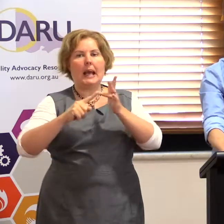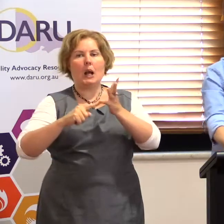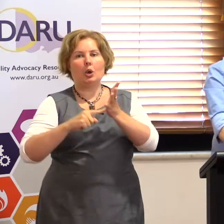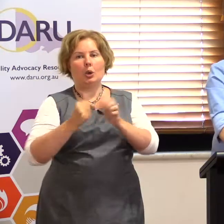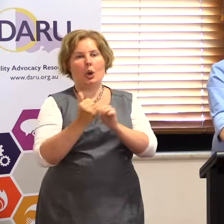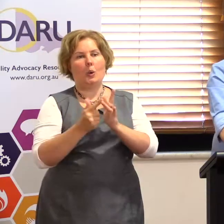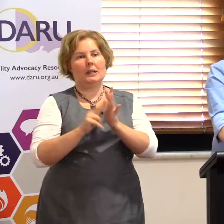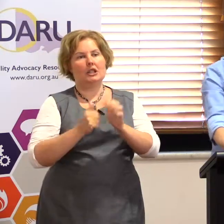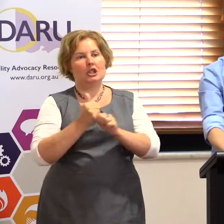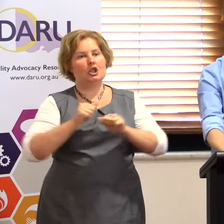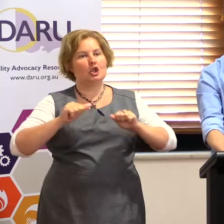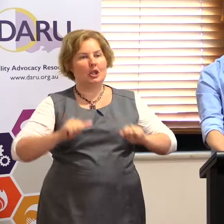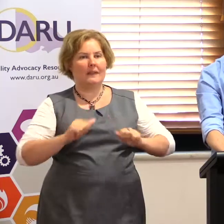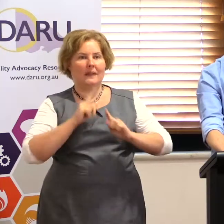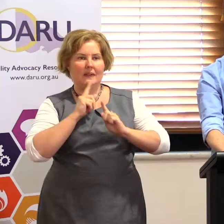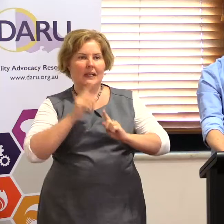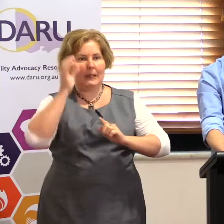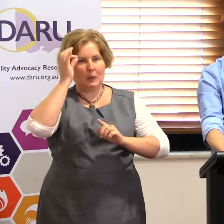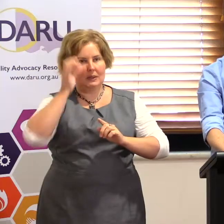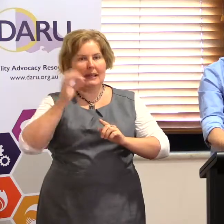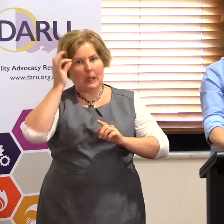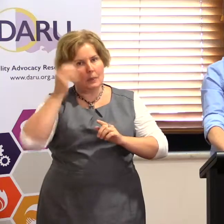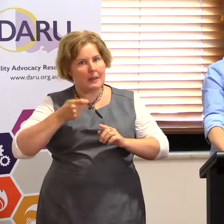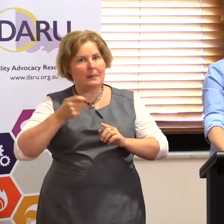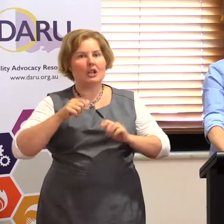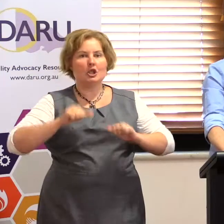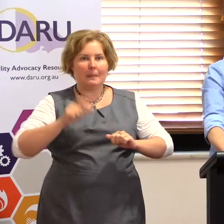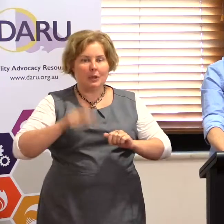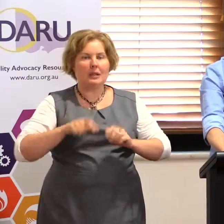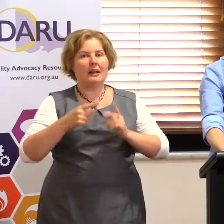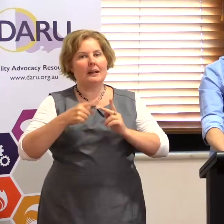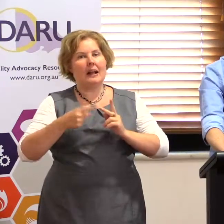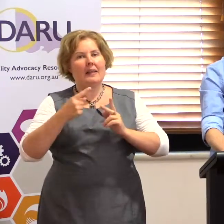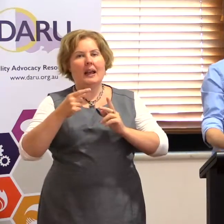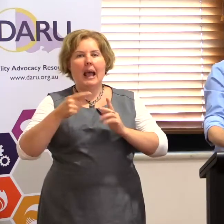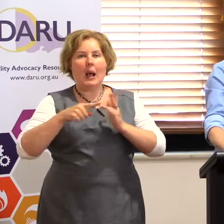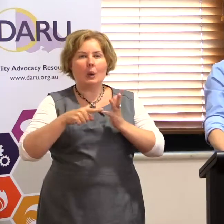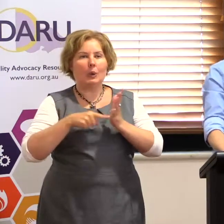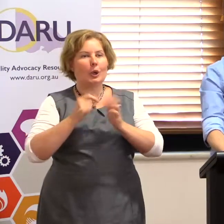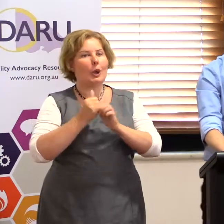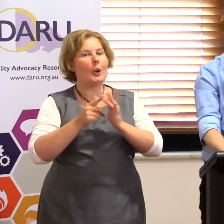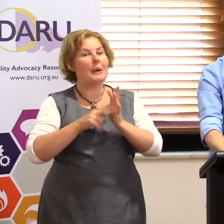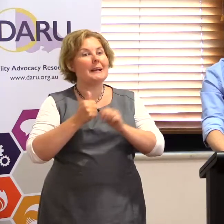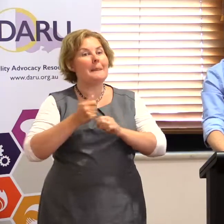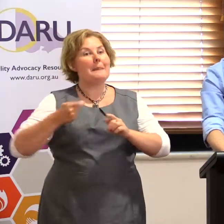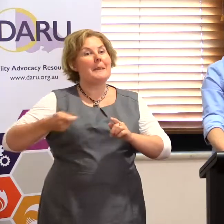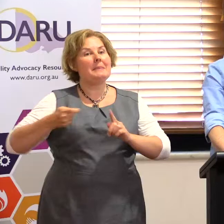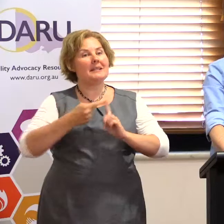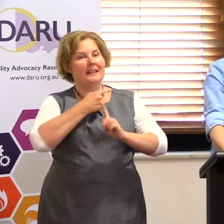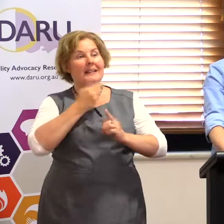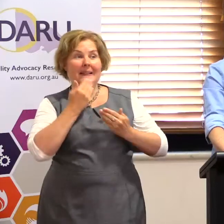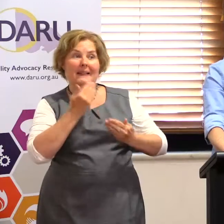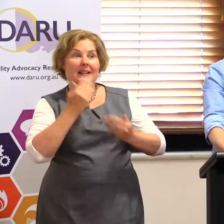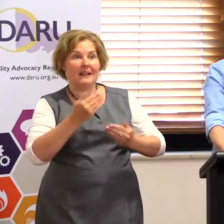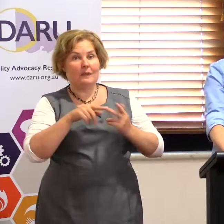years as a council member and as a chairperson, and also other outgoing members. So if she's watching, thank you, Colleen, and members,